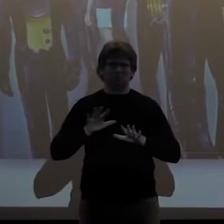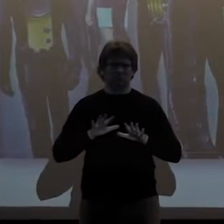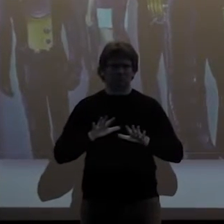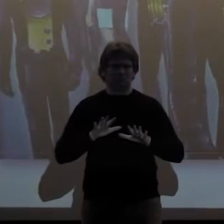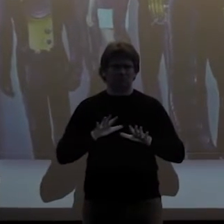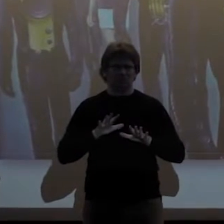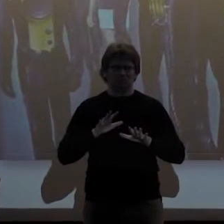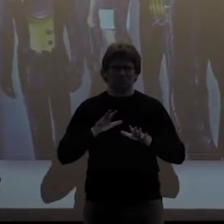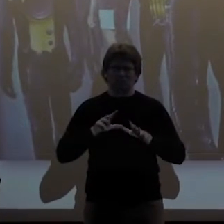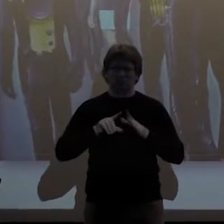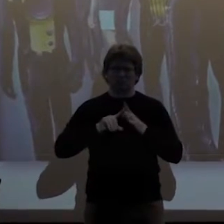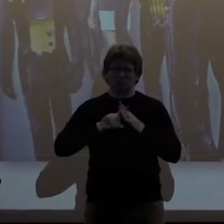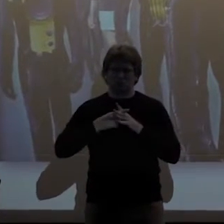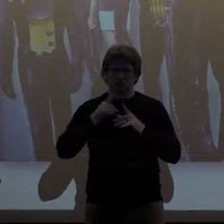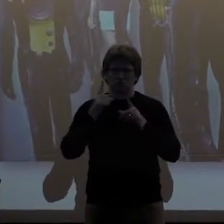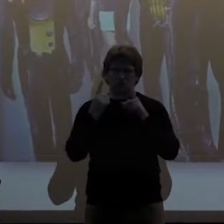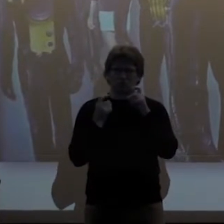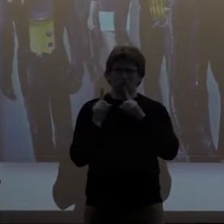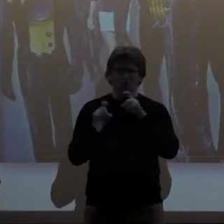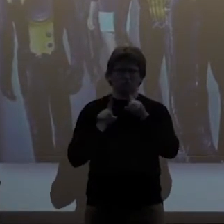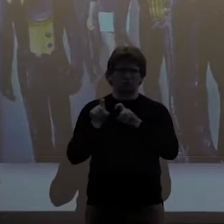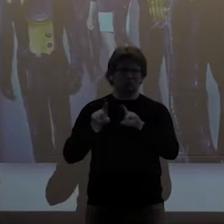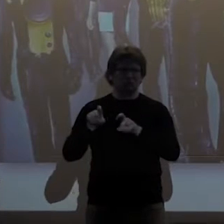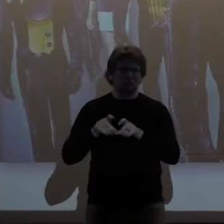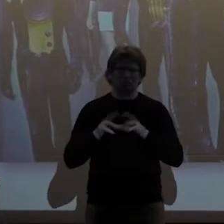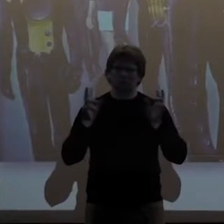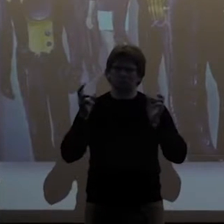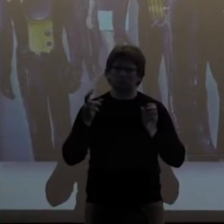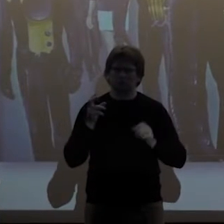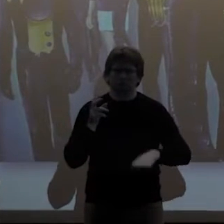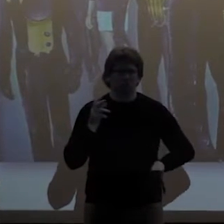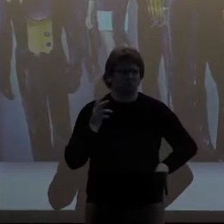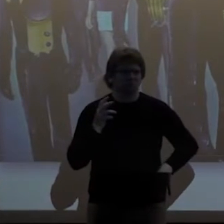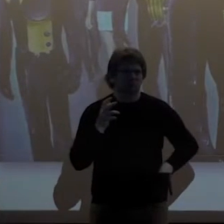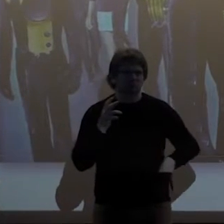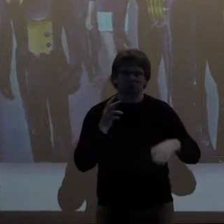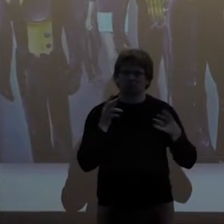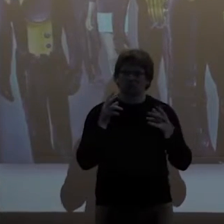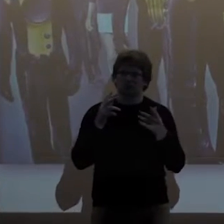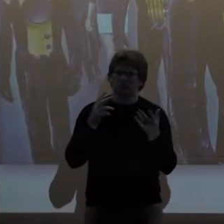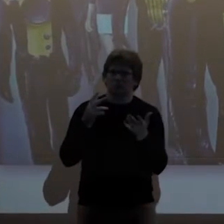We're taken aback by their appearance and we start to question,